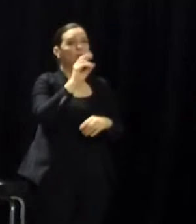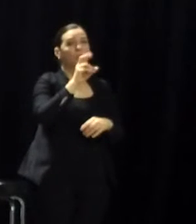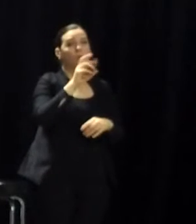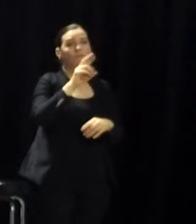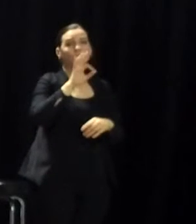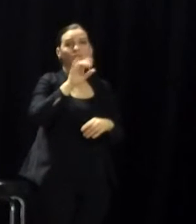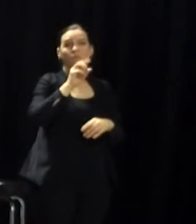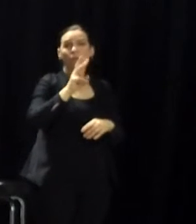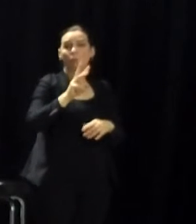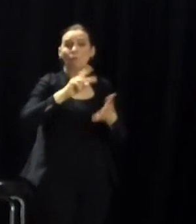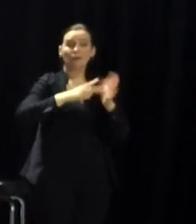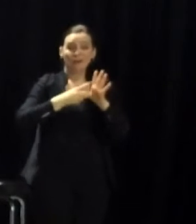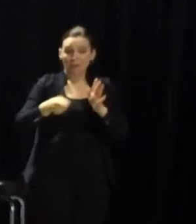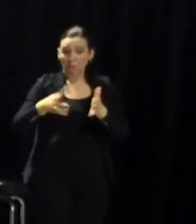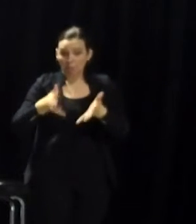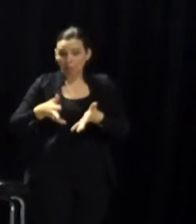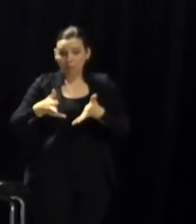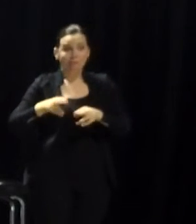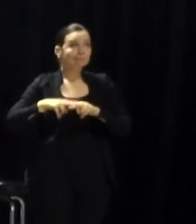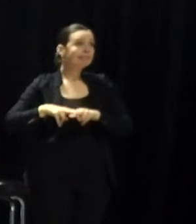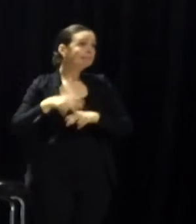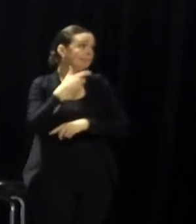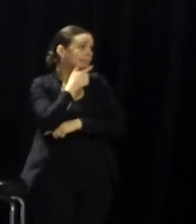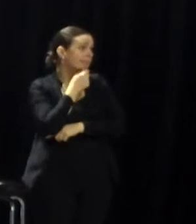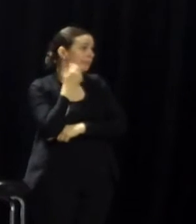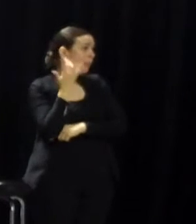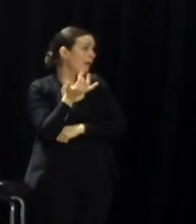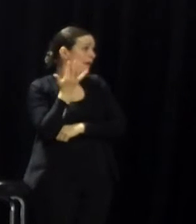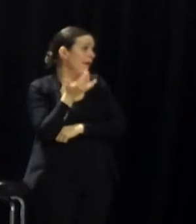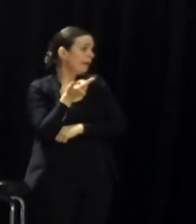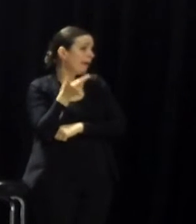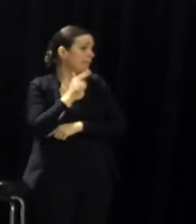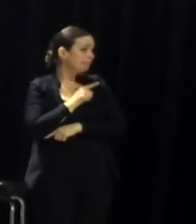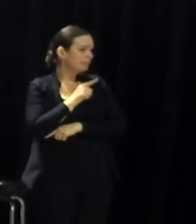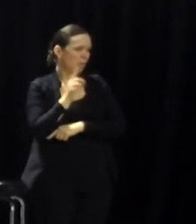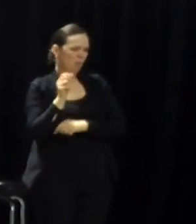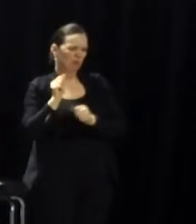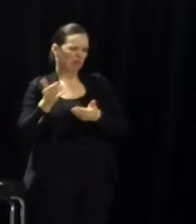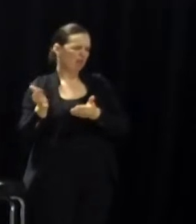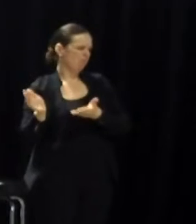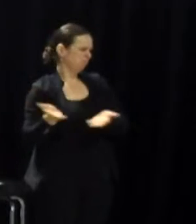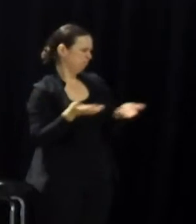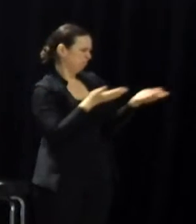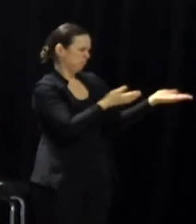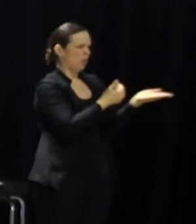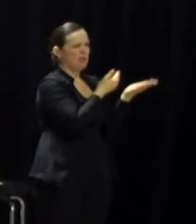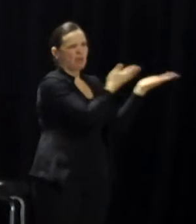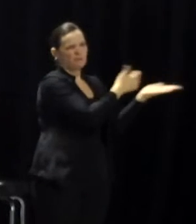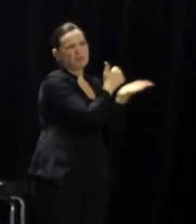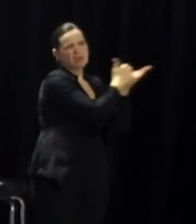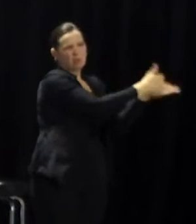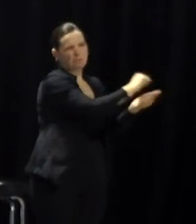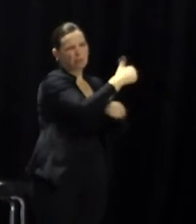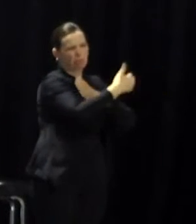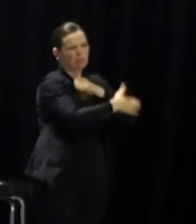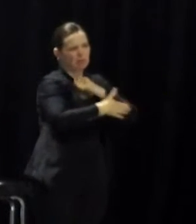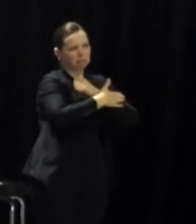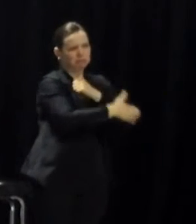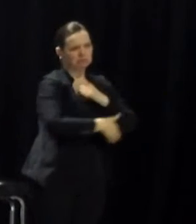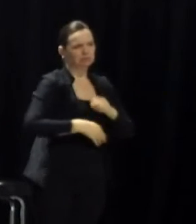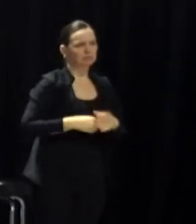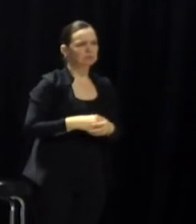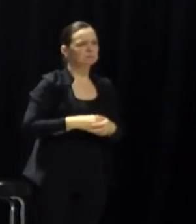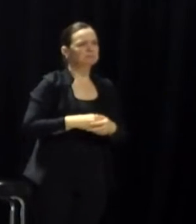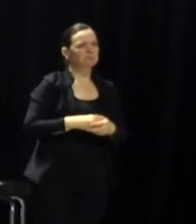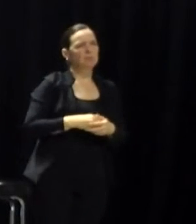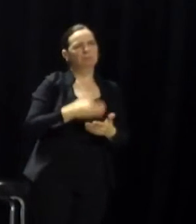that's something that we've planned for. We put it in our plan. We hope we're in a good position to get that implemented to help